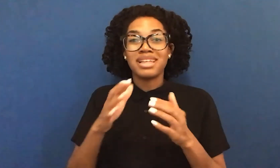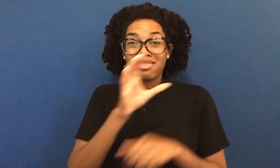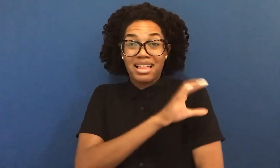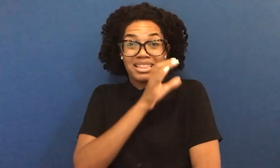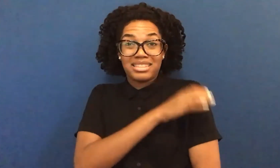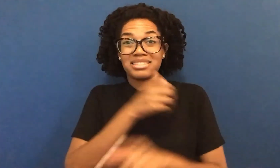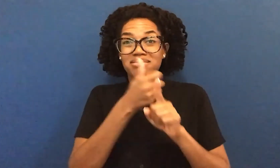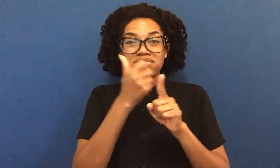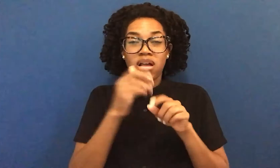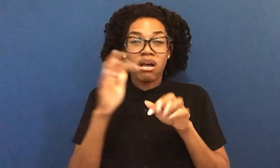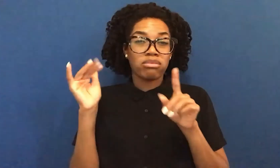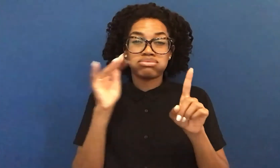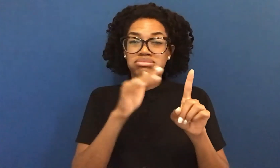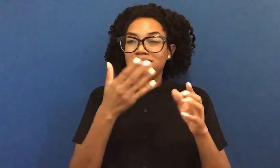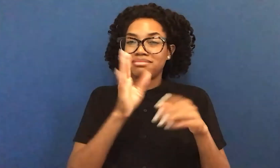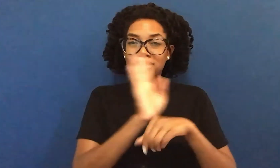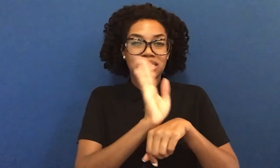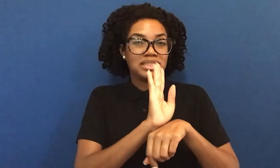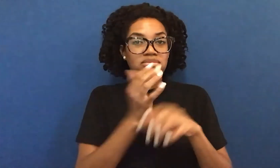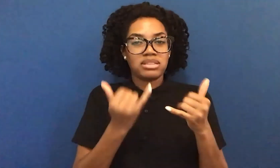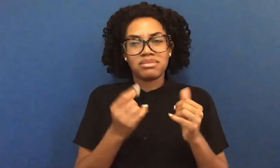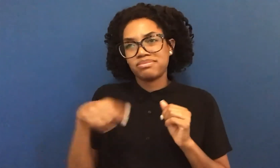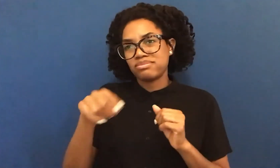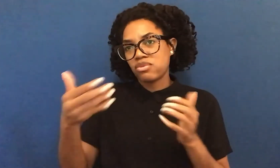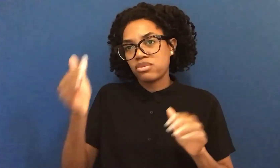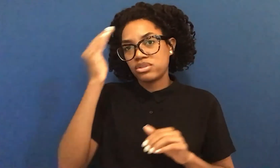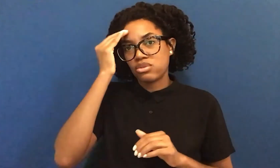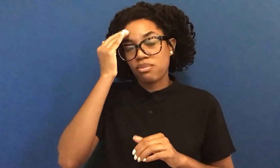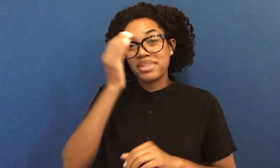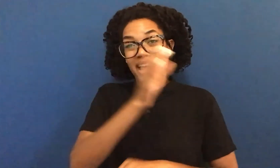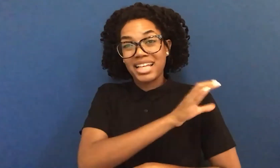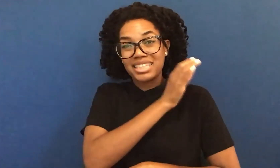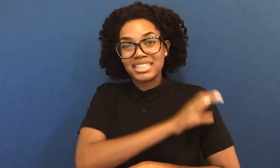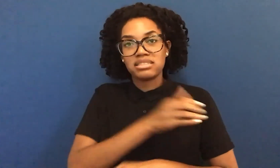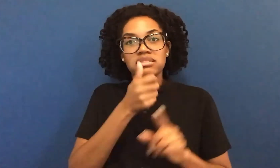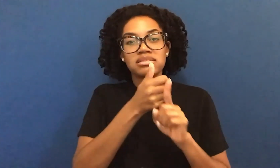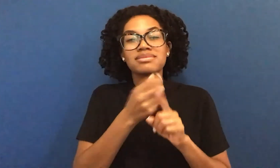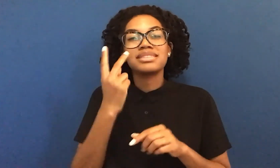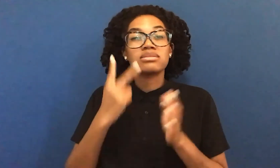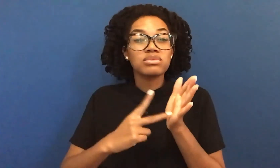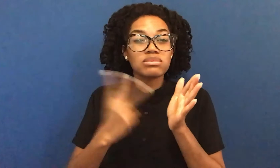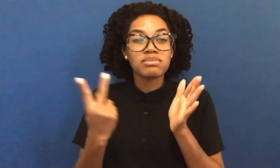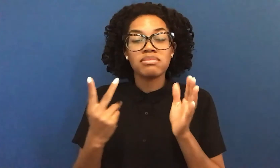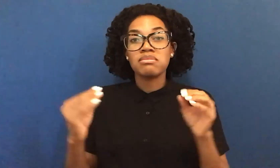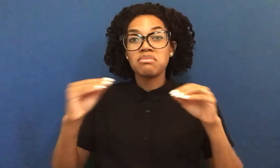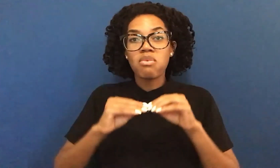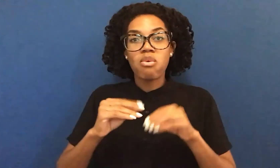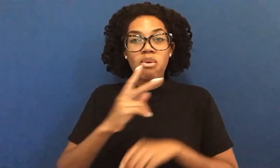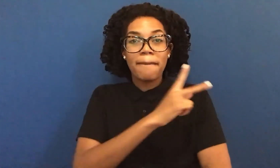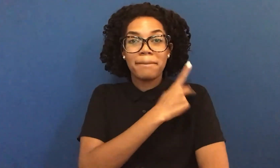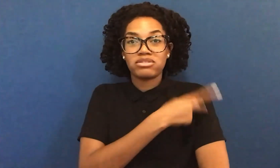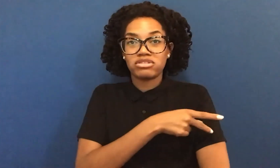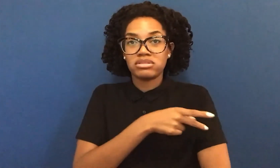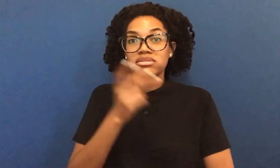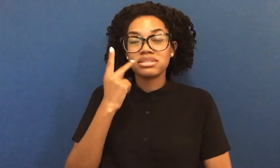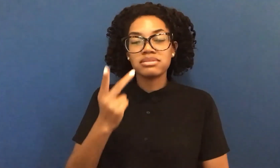folks on this call are probably well aware of that. Clinics are seeing double their usual number of patients with a whole new set of concerns